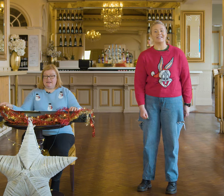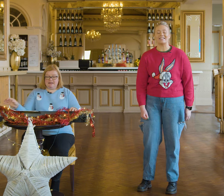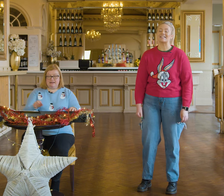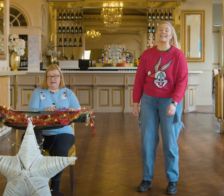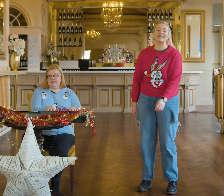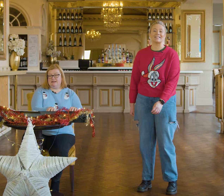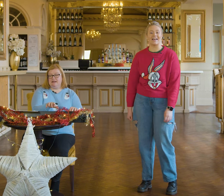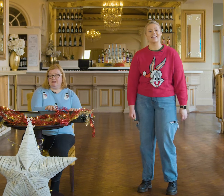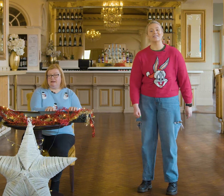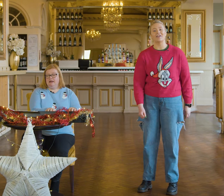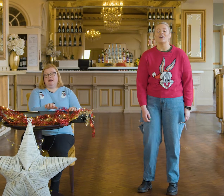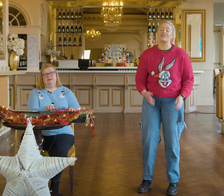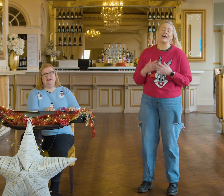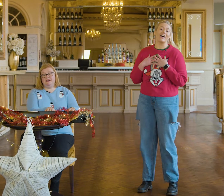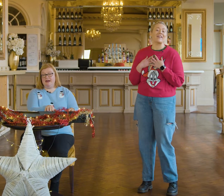the season of love and